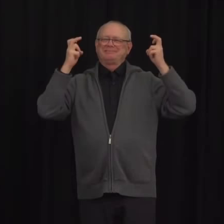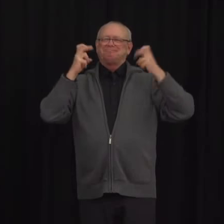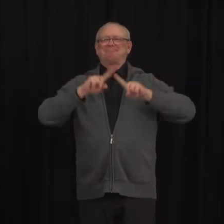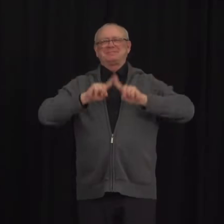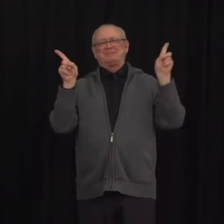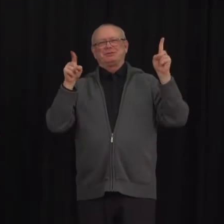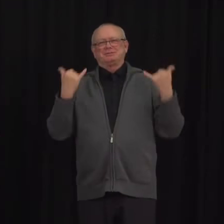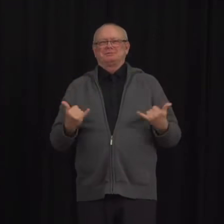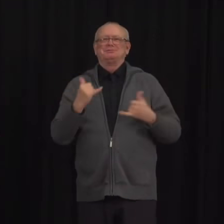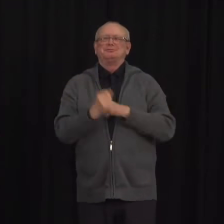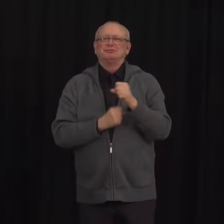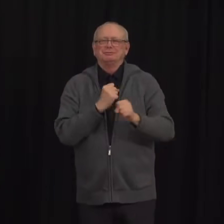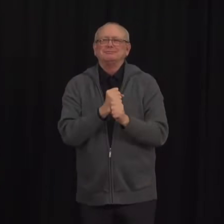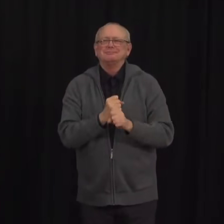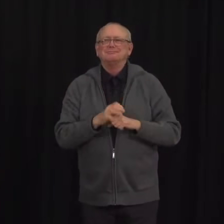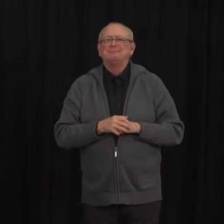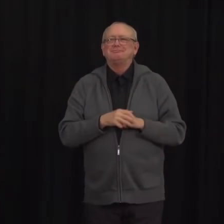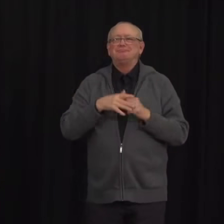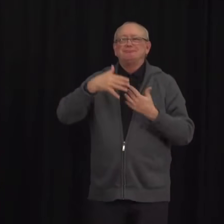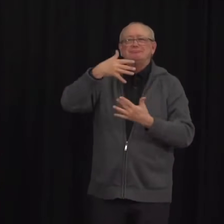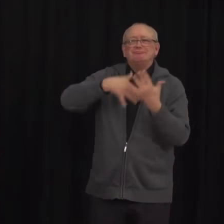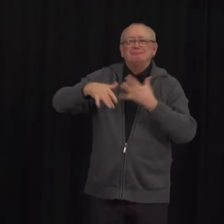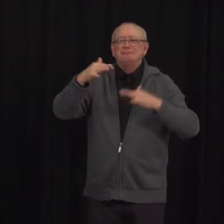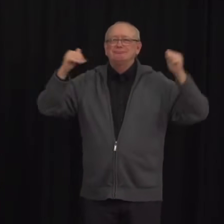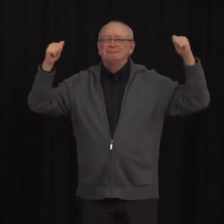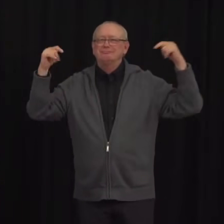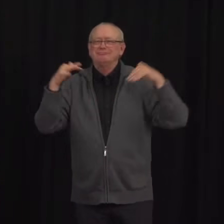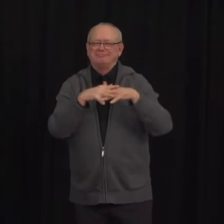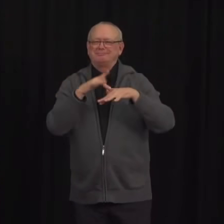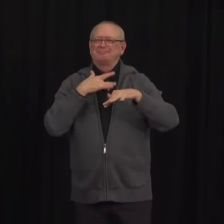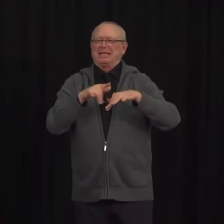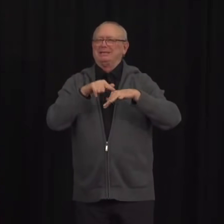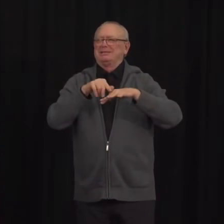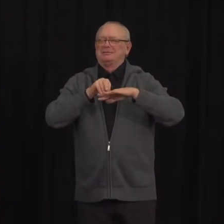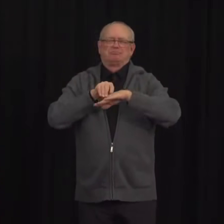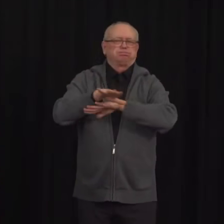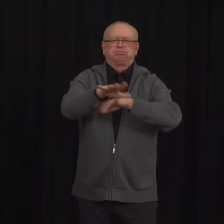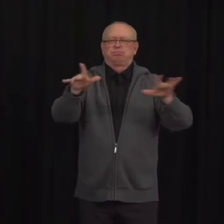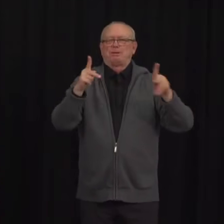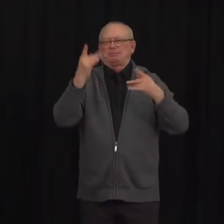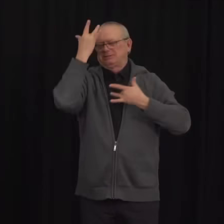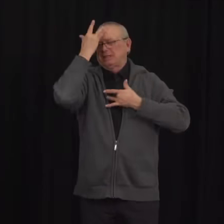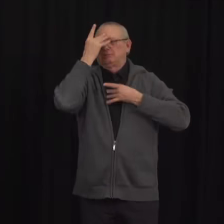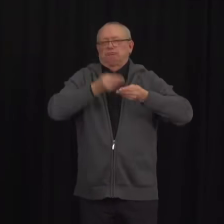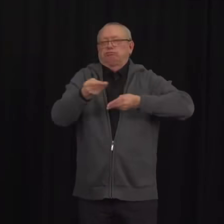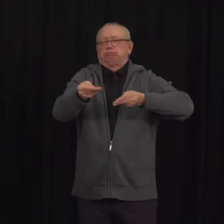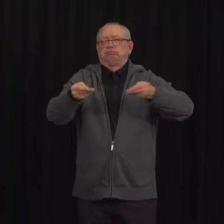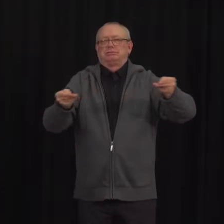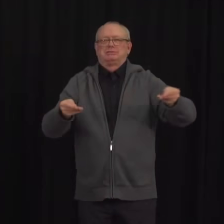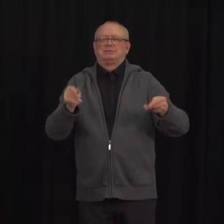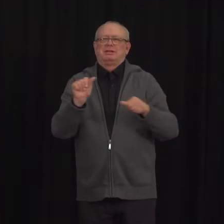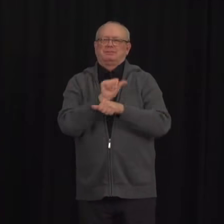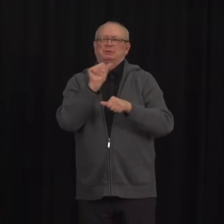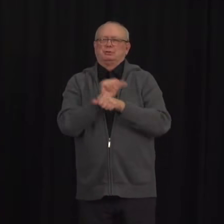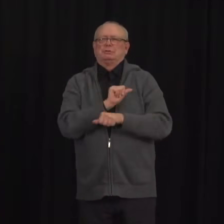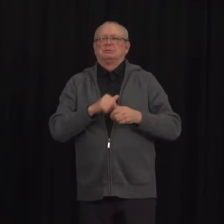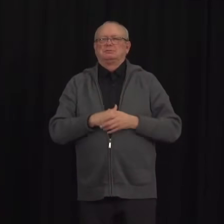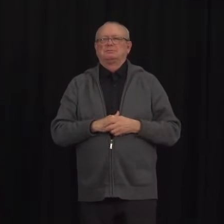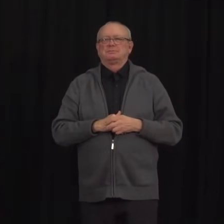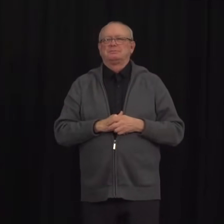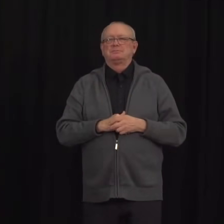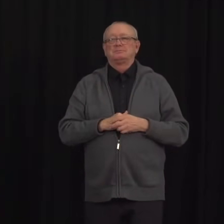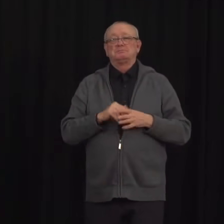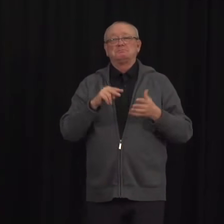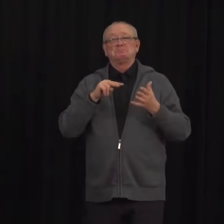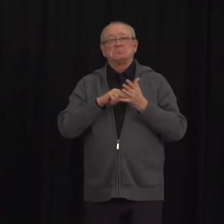social gatherings continue to be a large driver of active cases in the province. But that does not mean that we